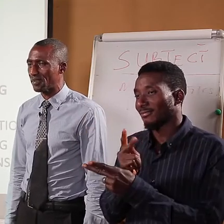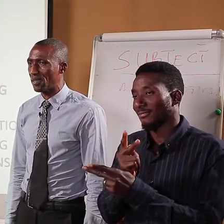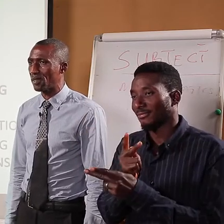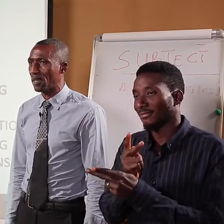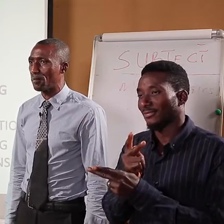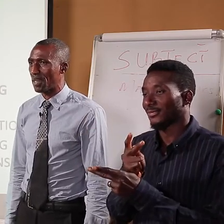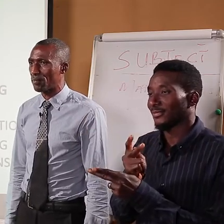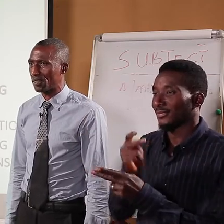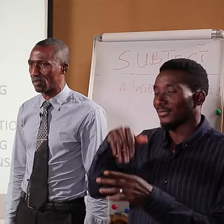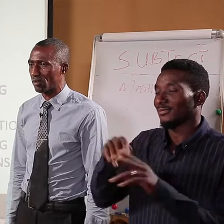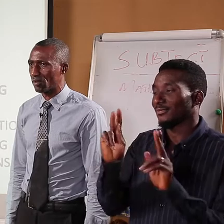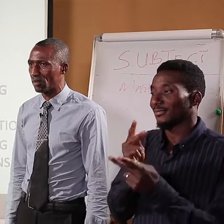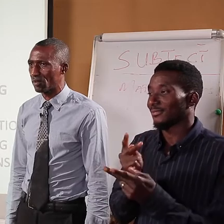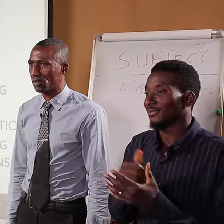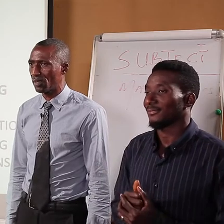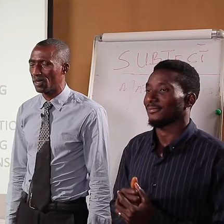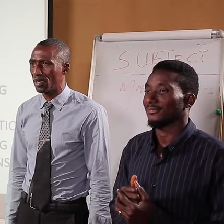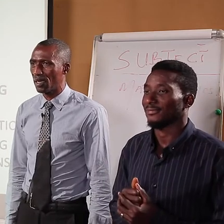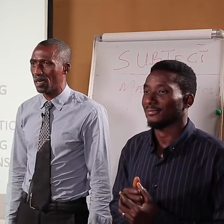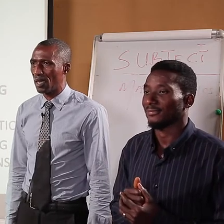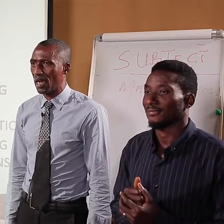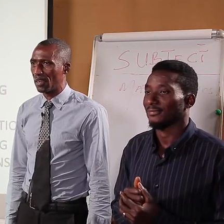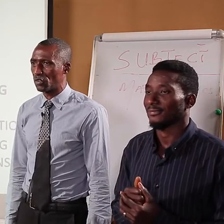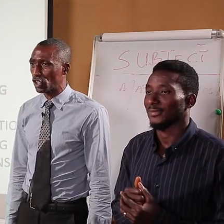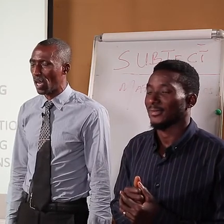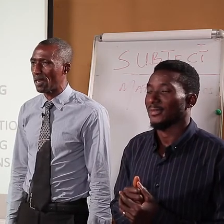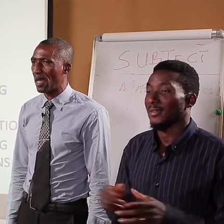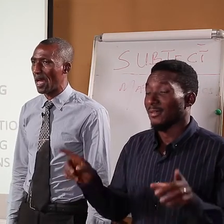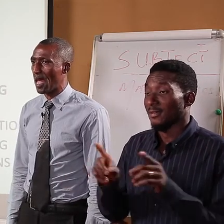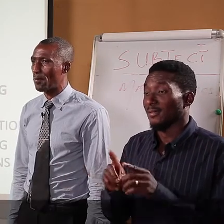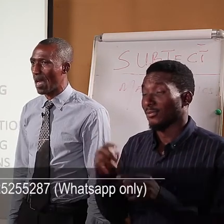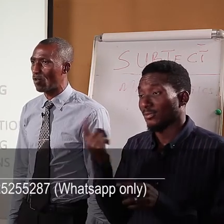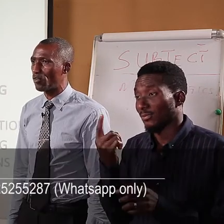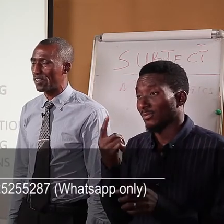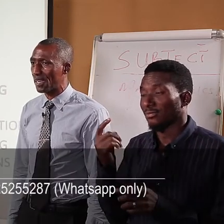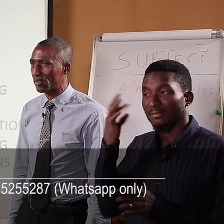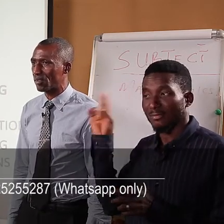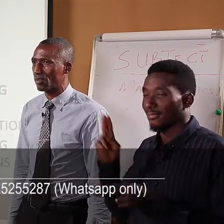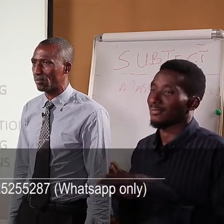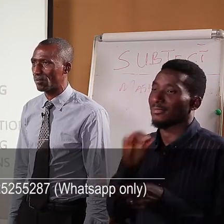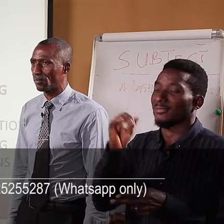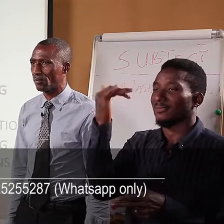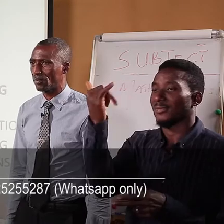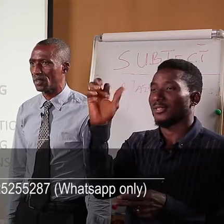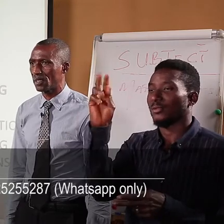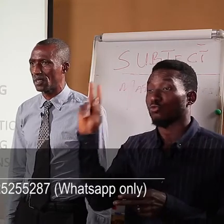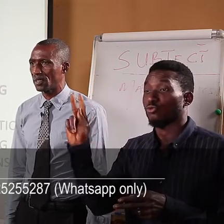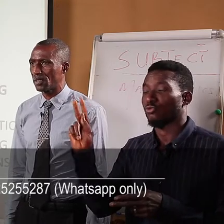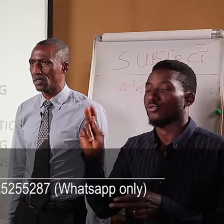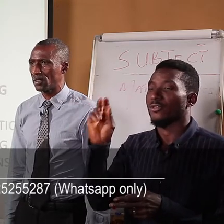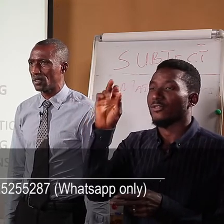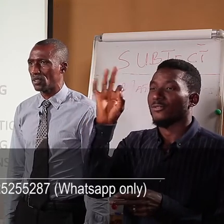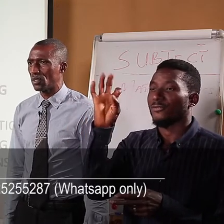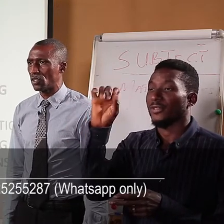our lesson in mathematics. As usual, I am Yakubu Fidelix.